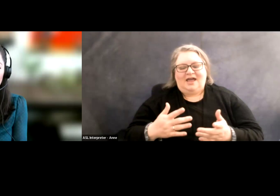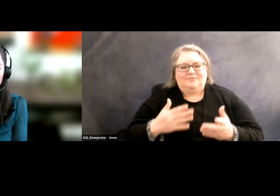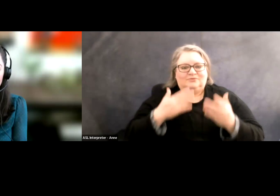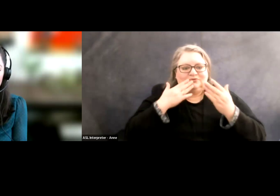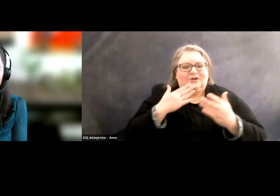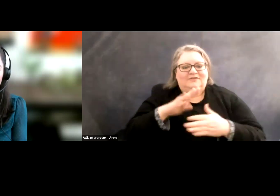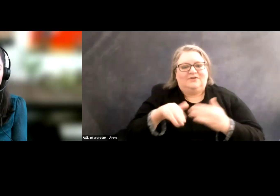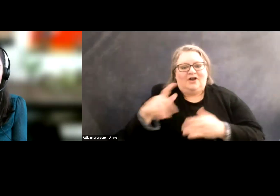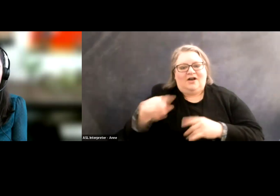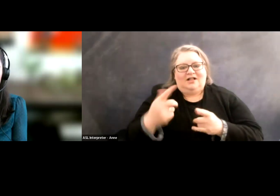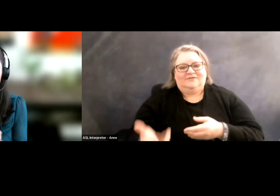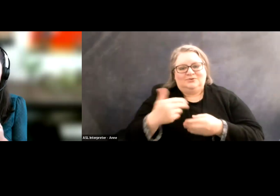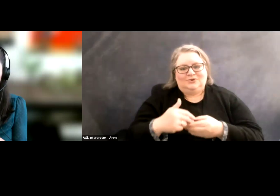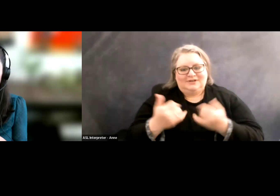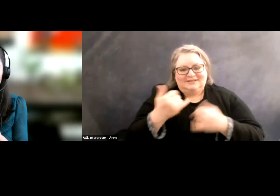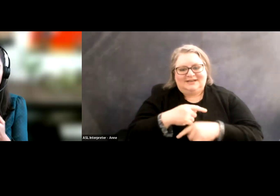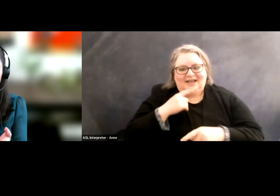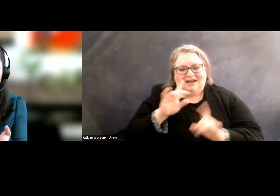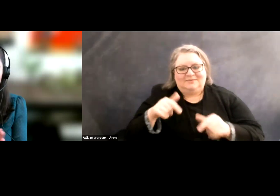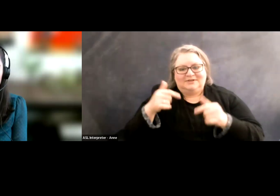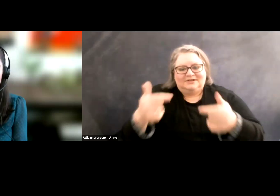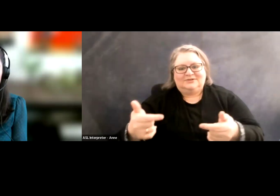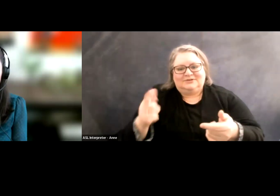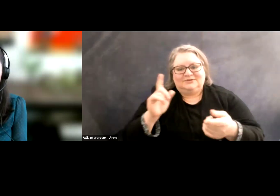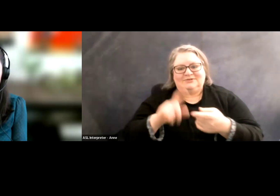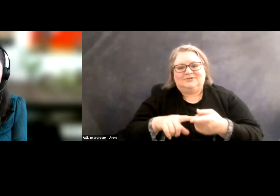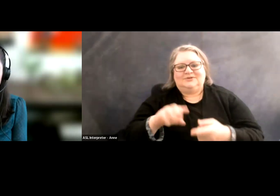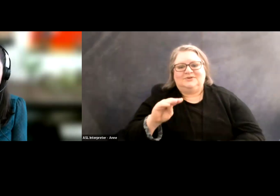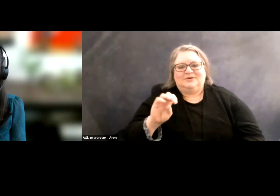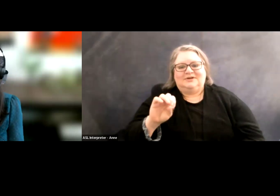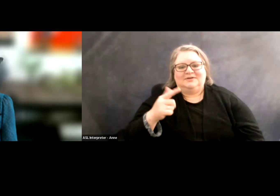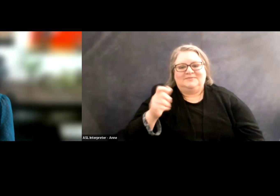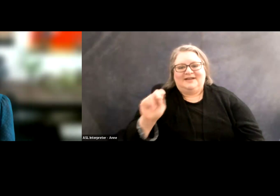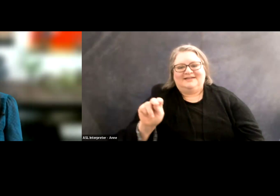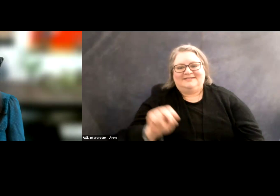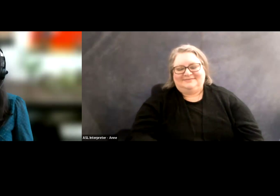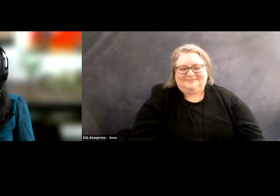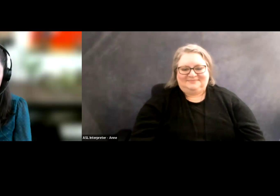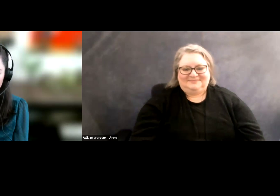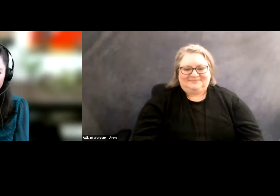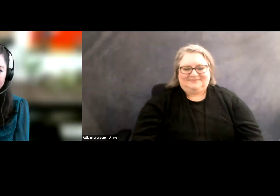grateful that all of you joined today. And I'm going to turn it back over to Megan.